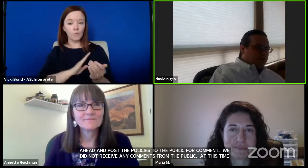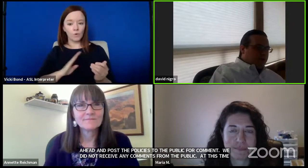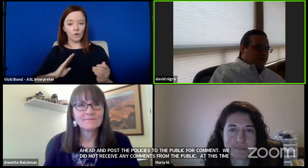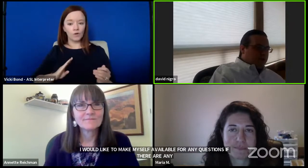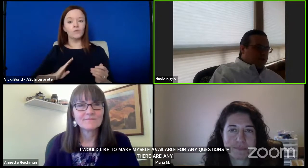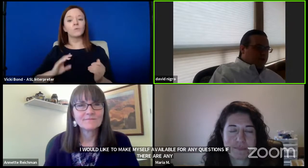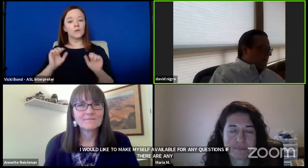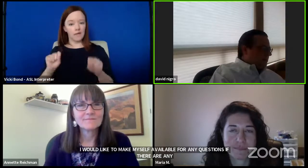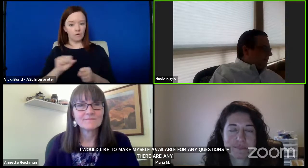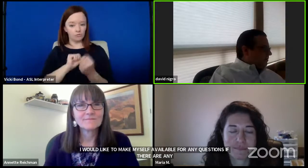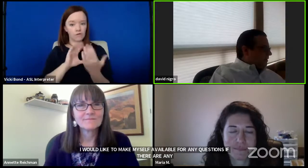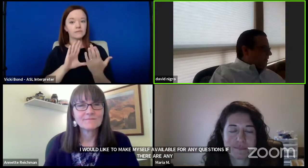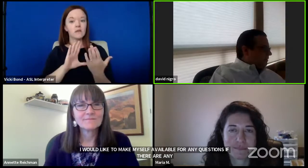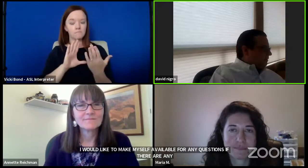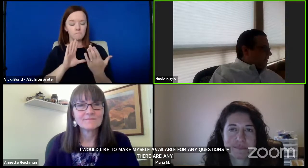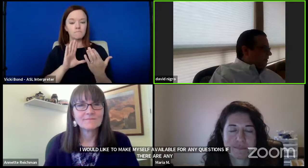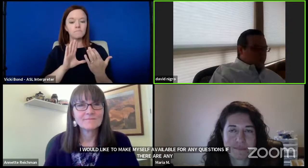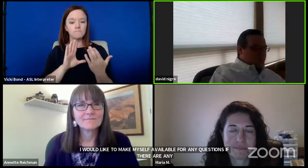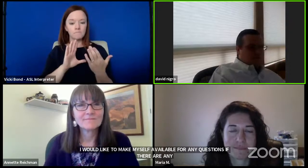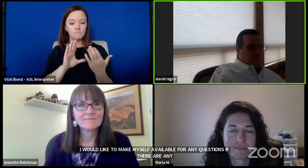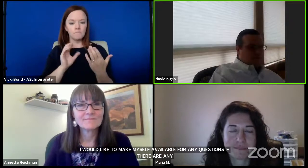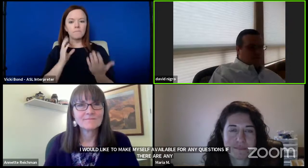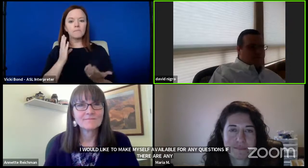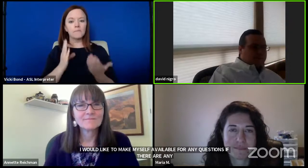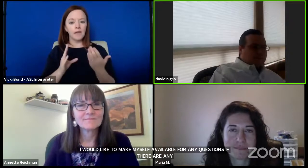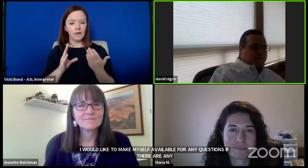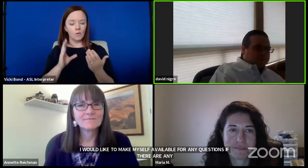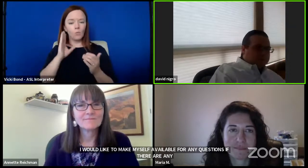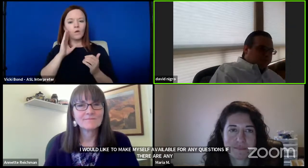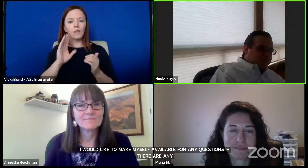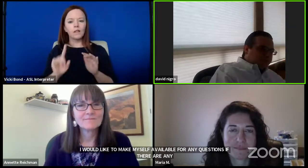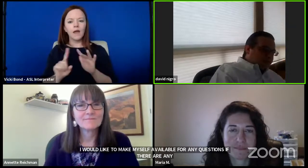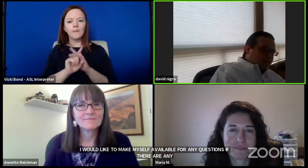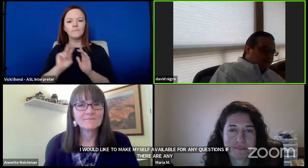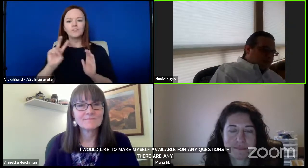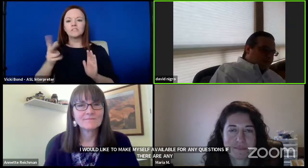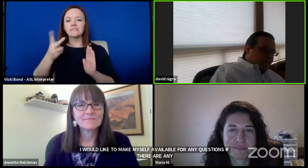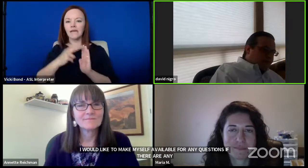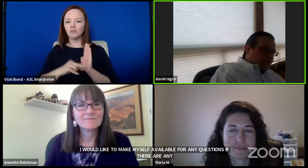them, and these will come up for a second read next time.